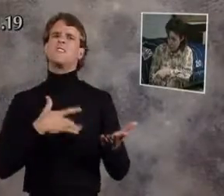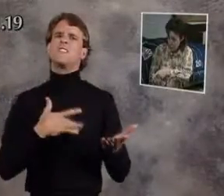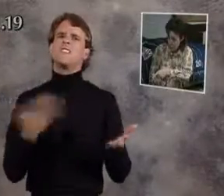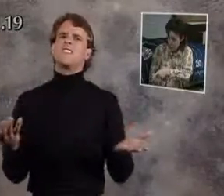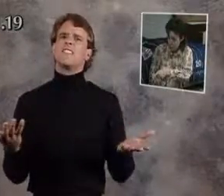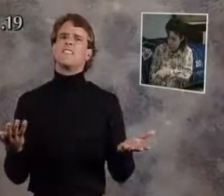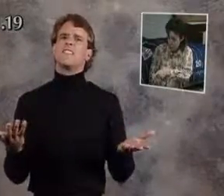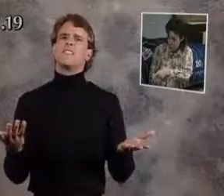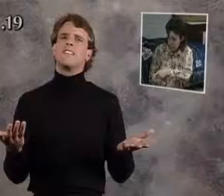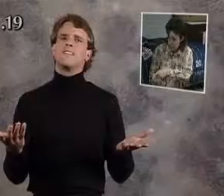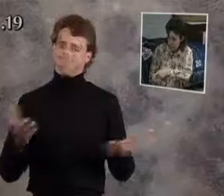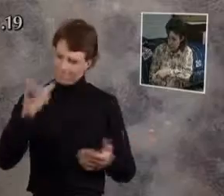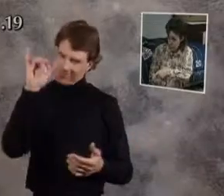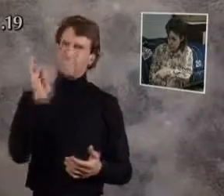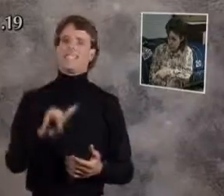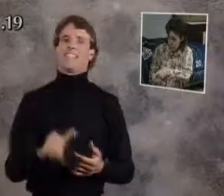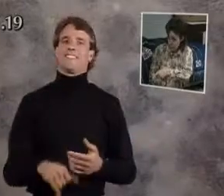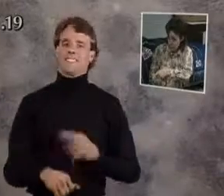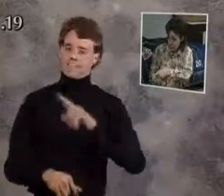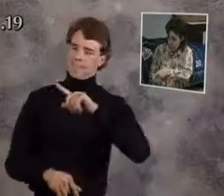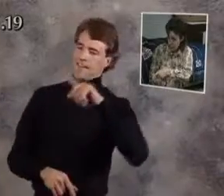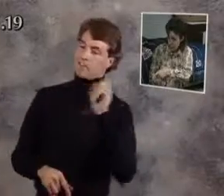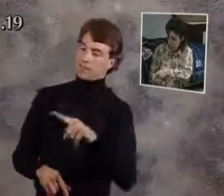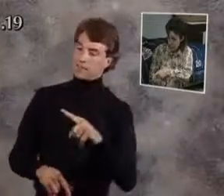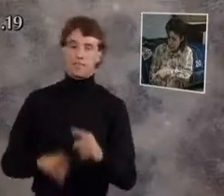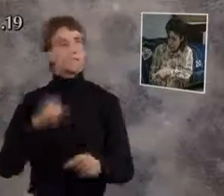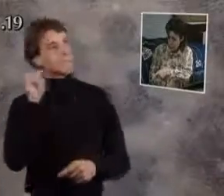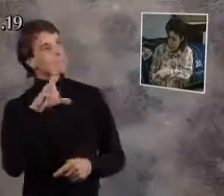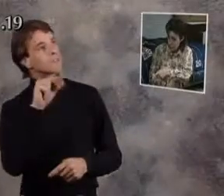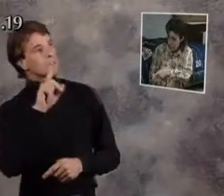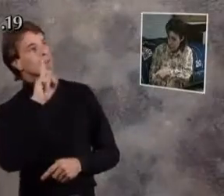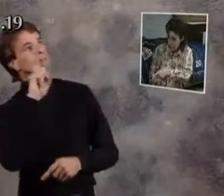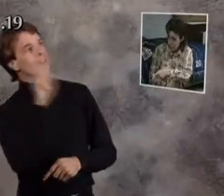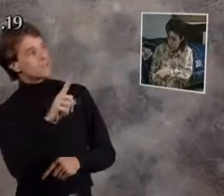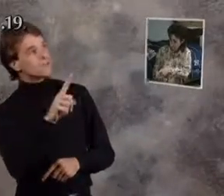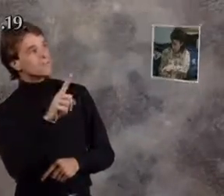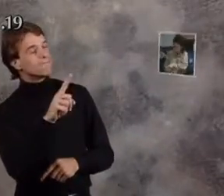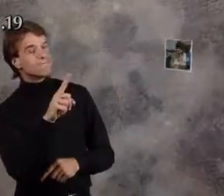How does it feel? That's a yes/no question.